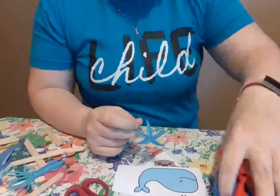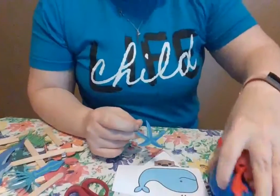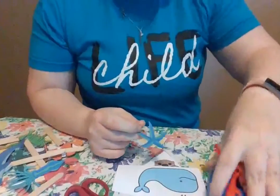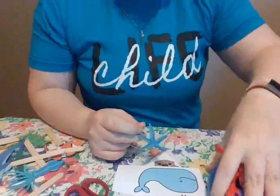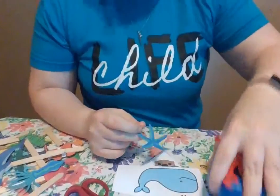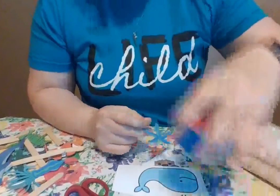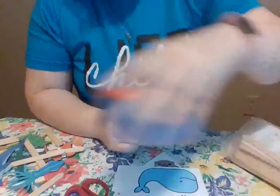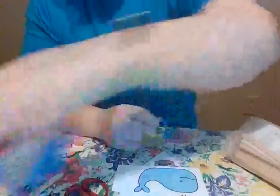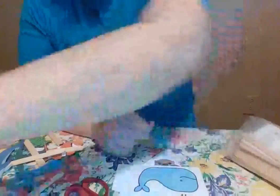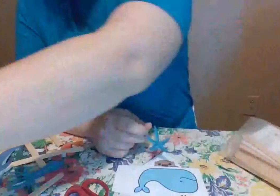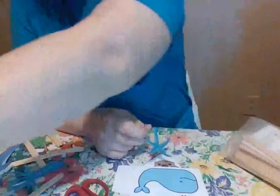over here